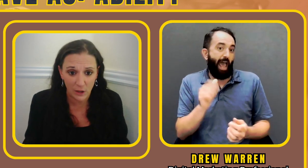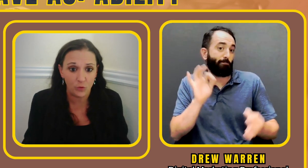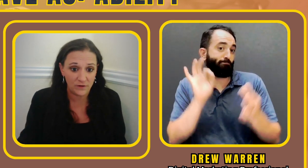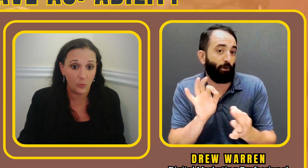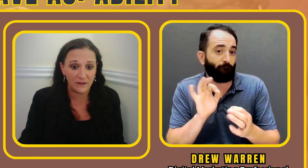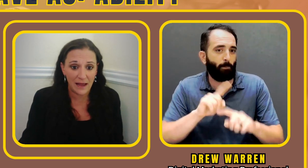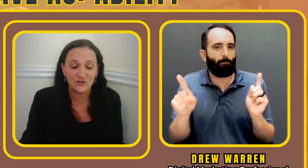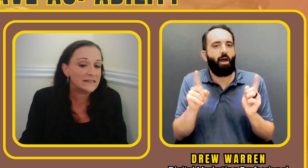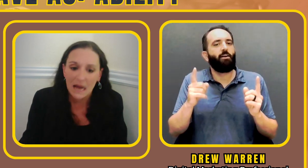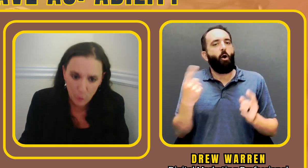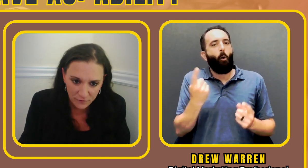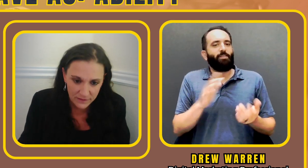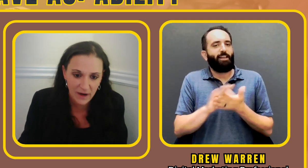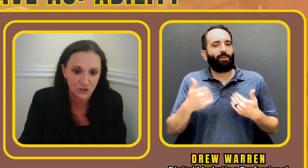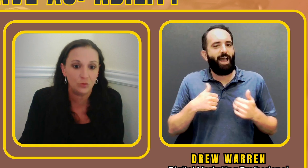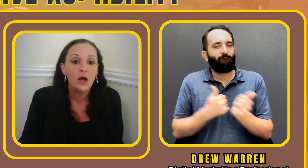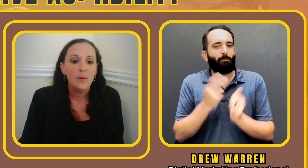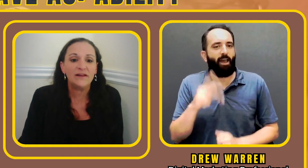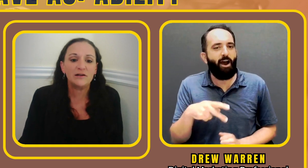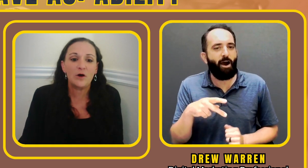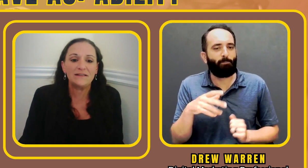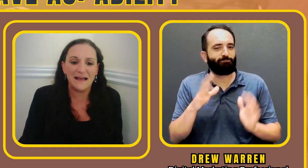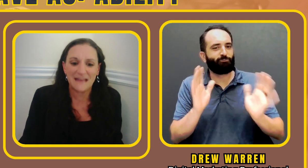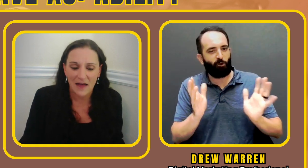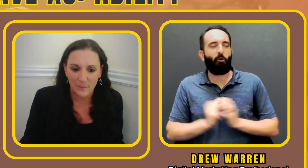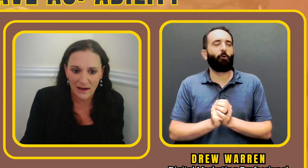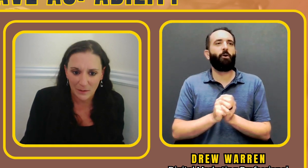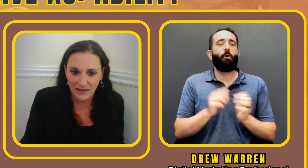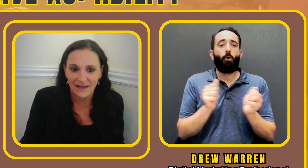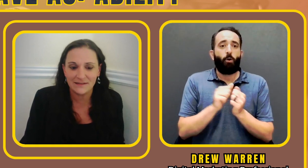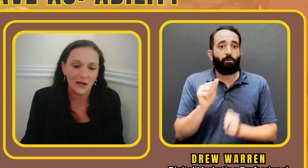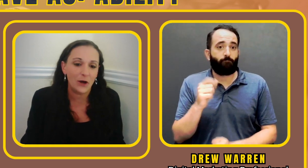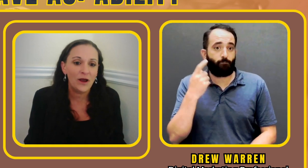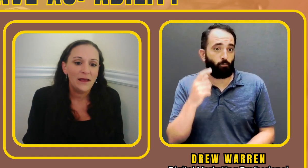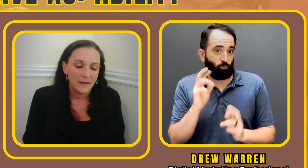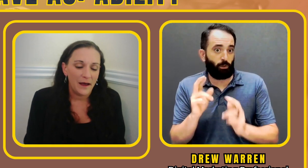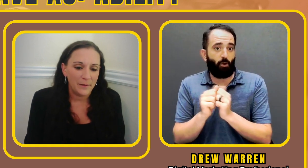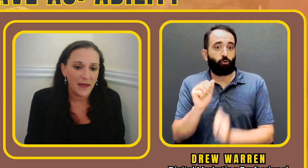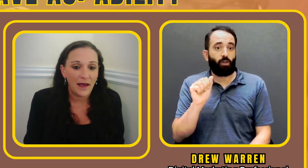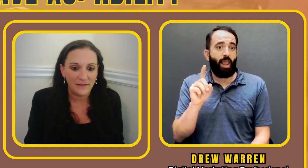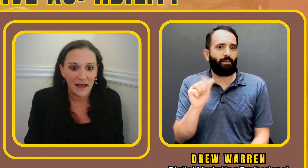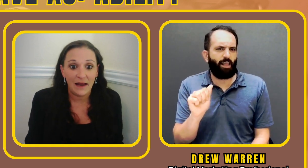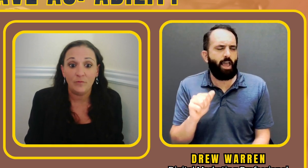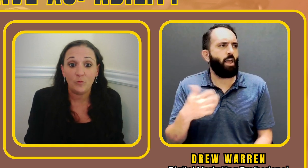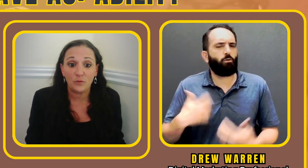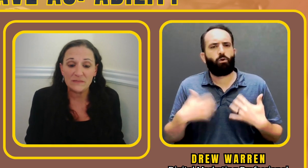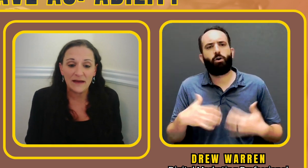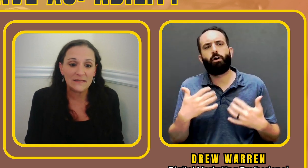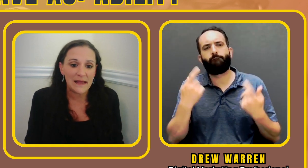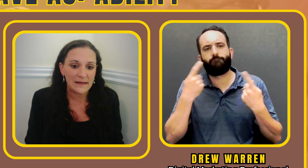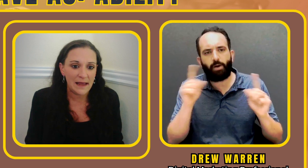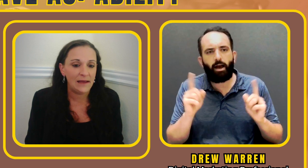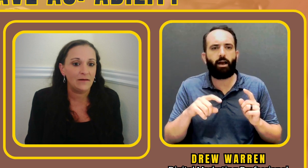interpreter available to help with the captioning. It's not perfect, mind you, but it is always nice to have a backup plan. So having that. And with